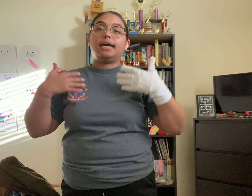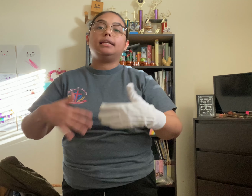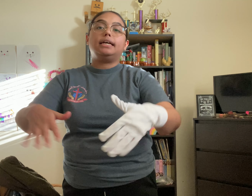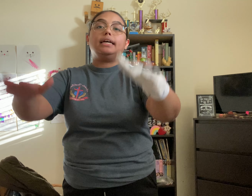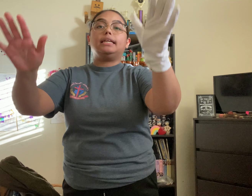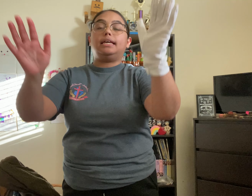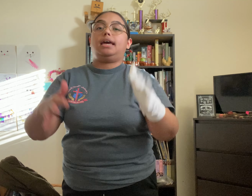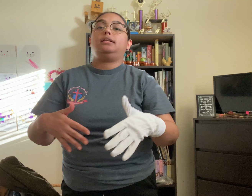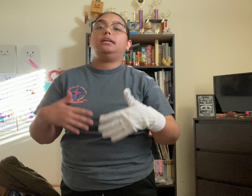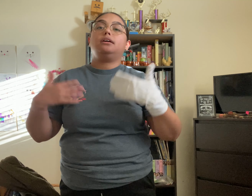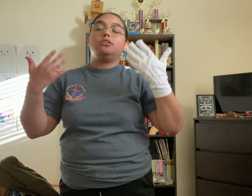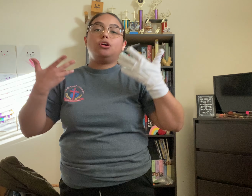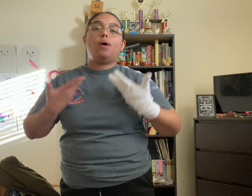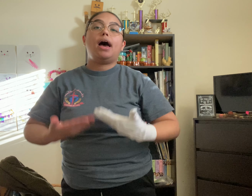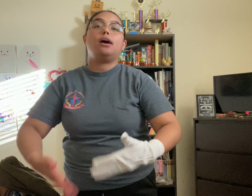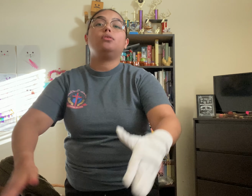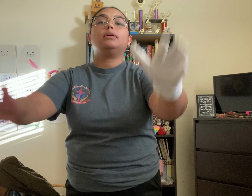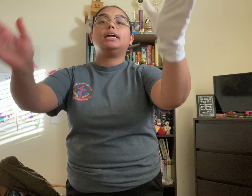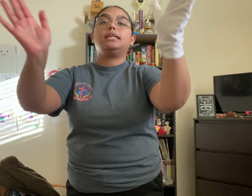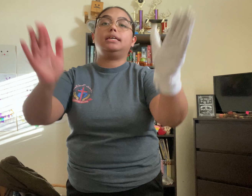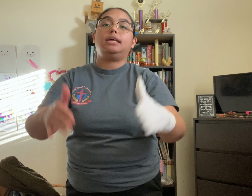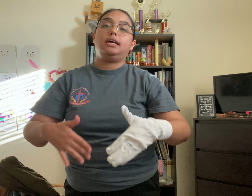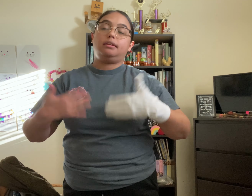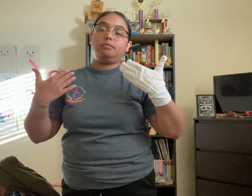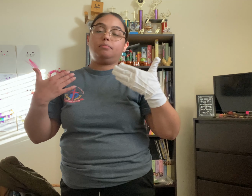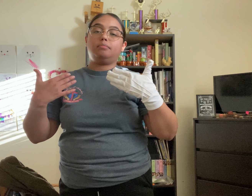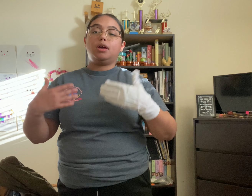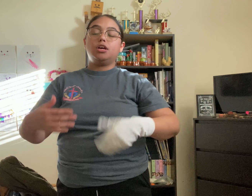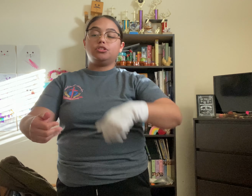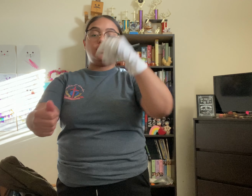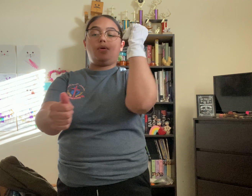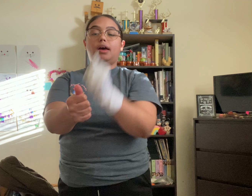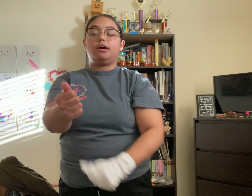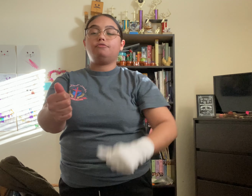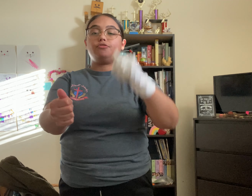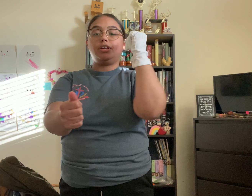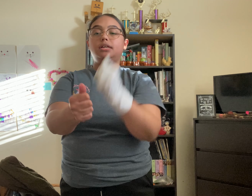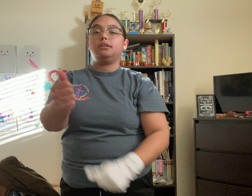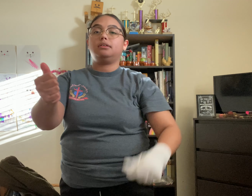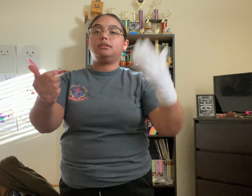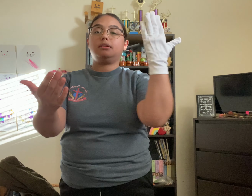exhaling and inhaling. So out and then in. So everything